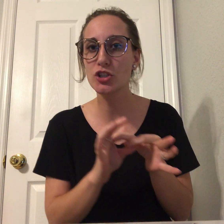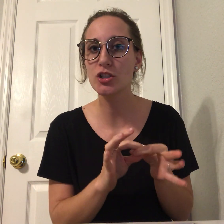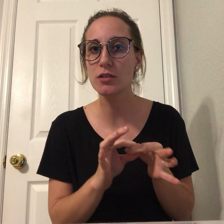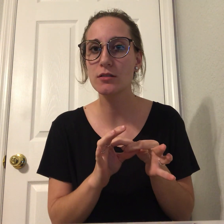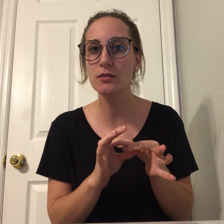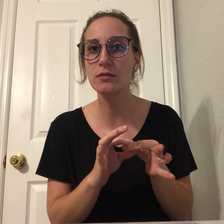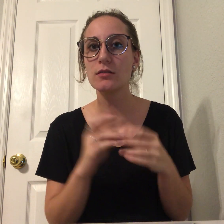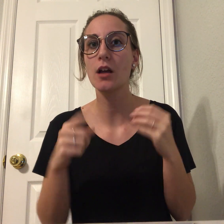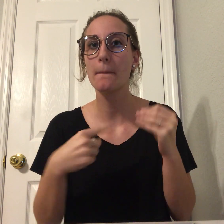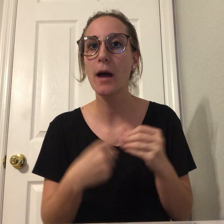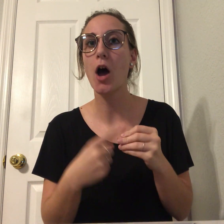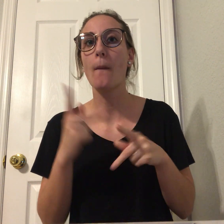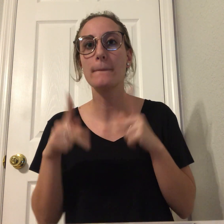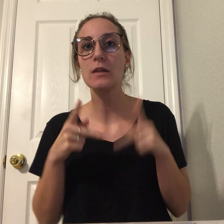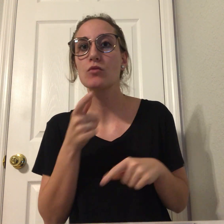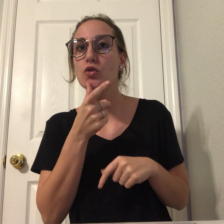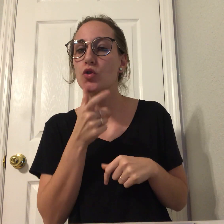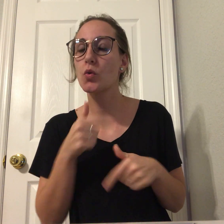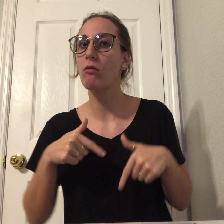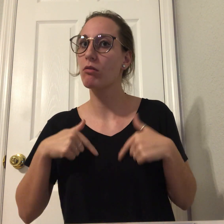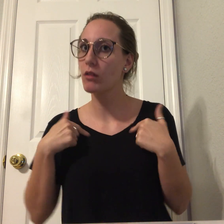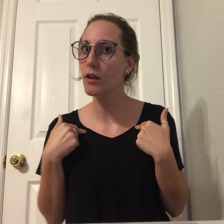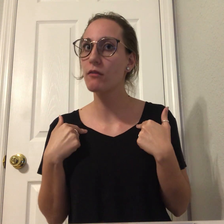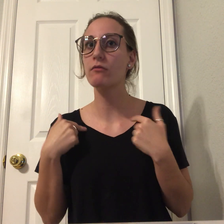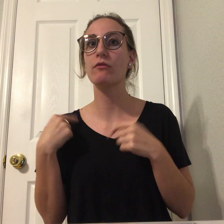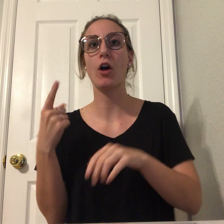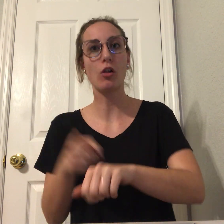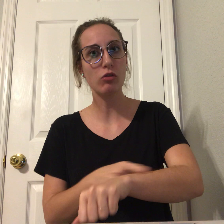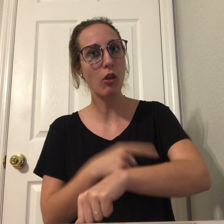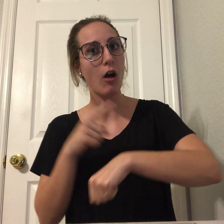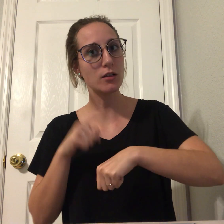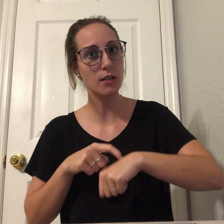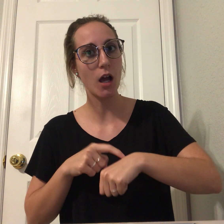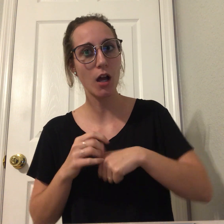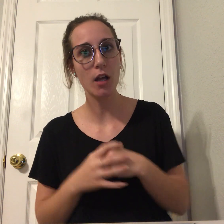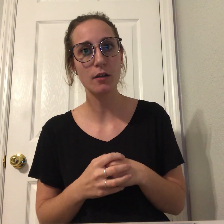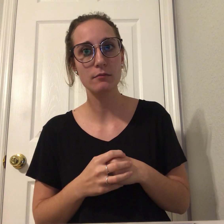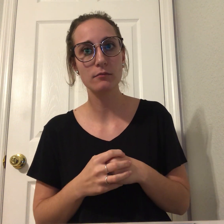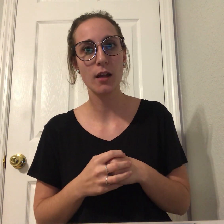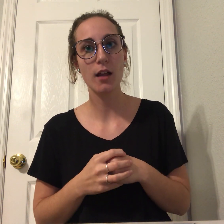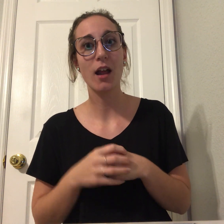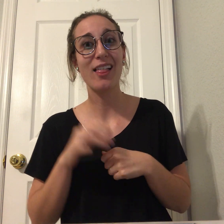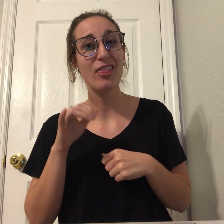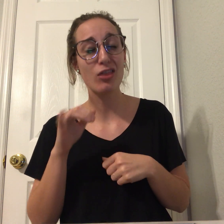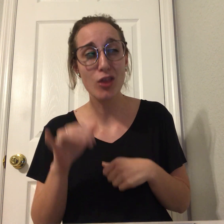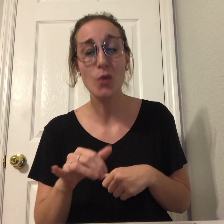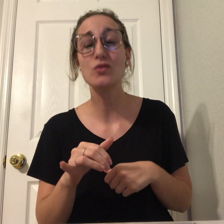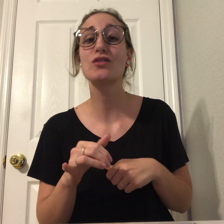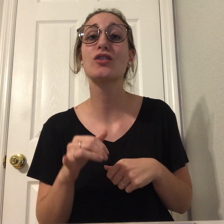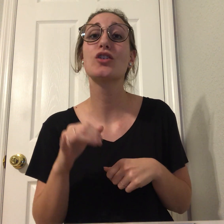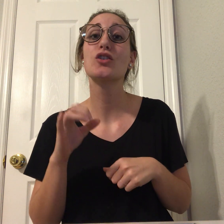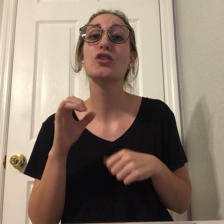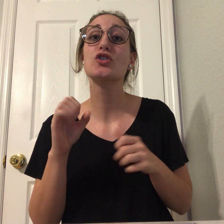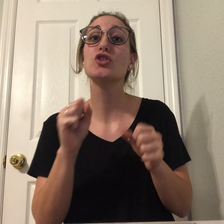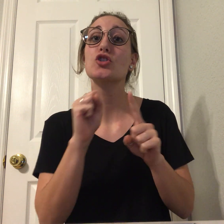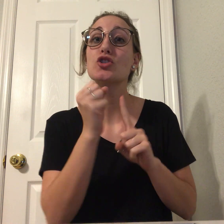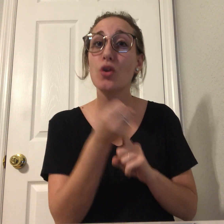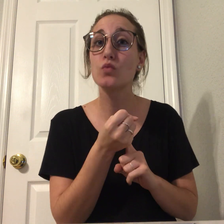long time have in common. And one of those are social connections. They are so important for us. And